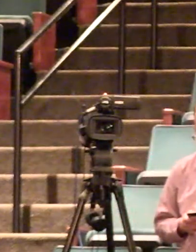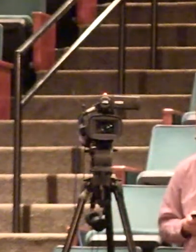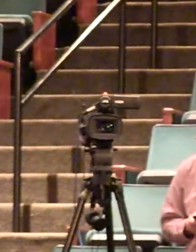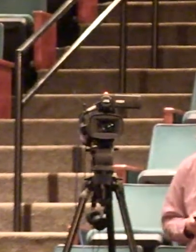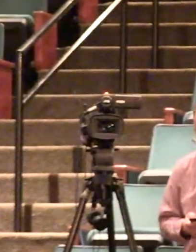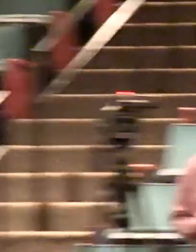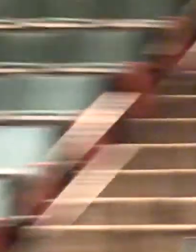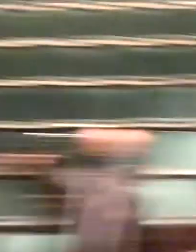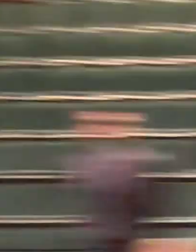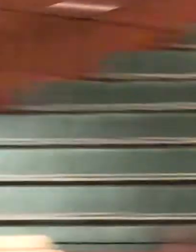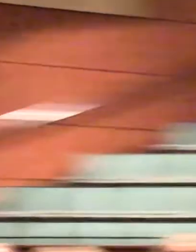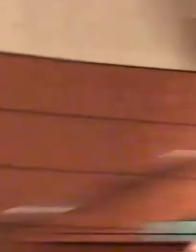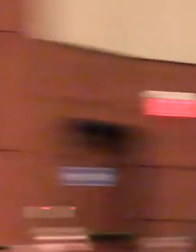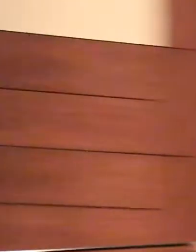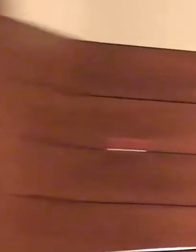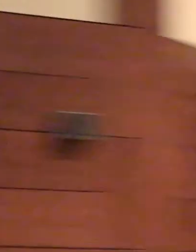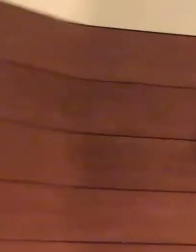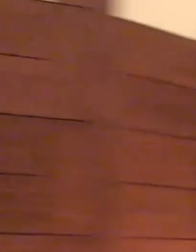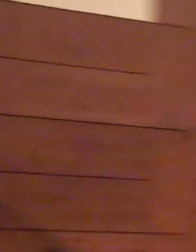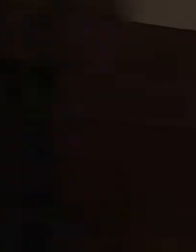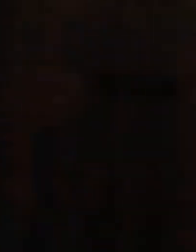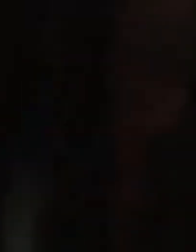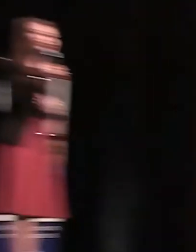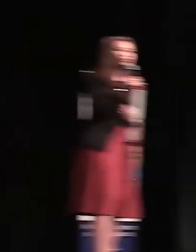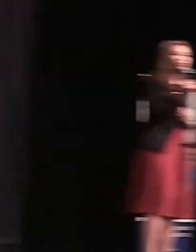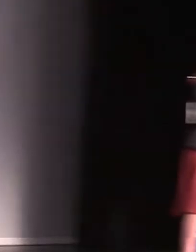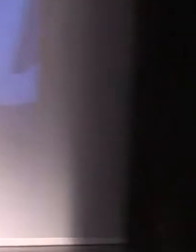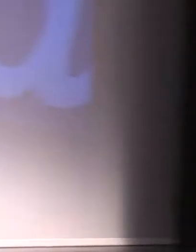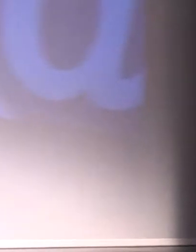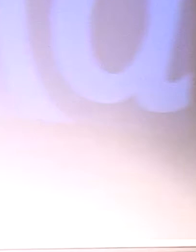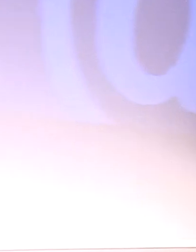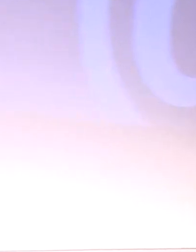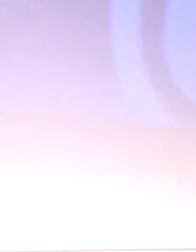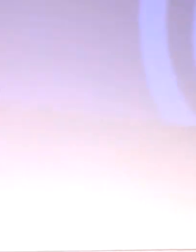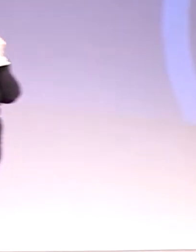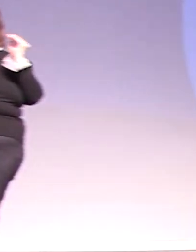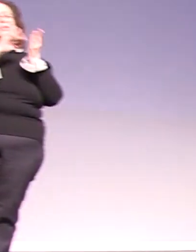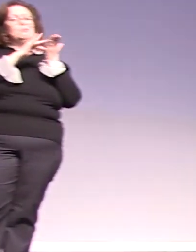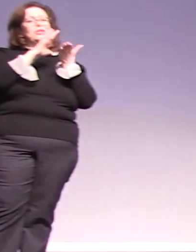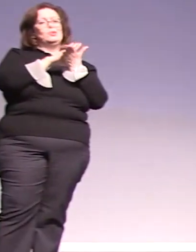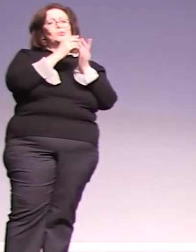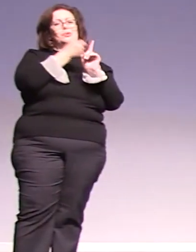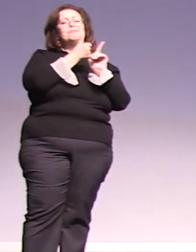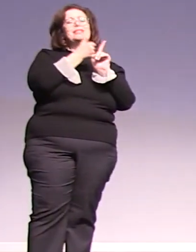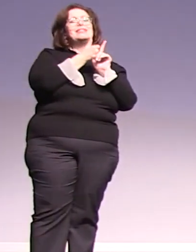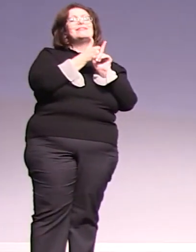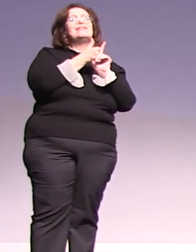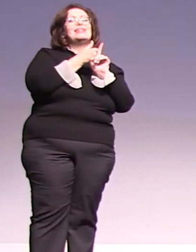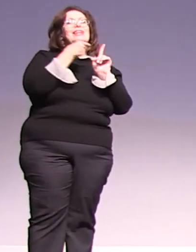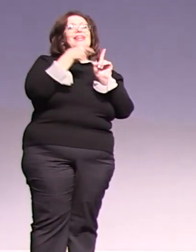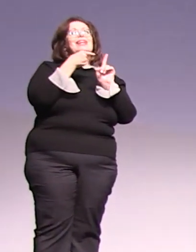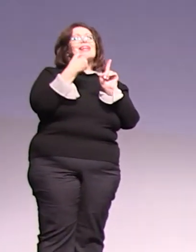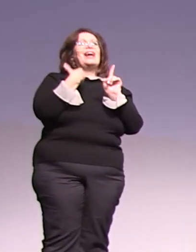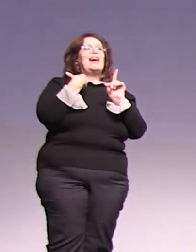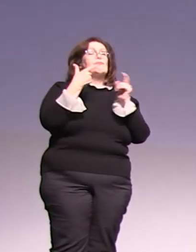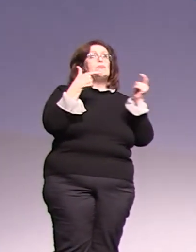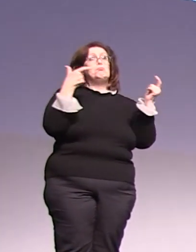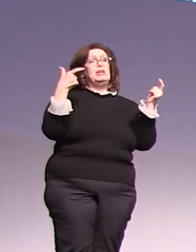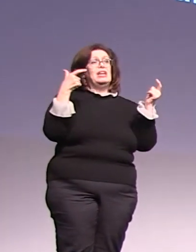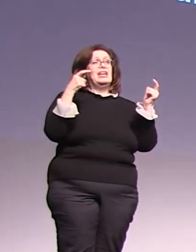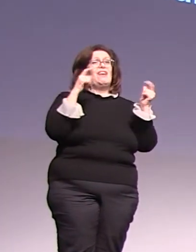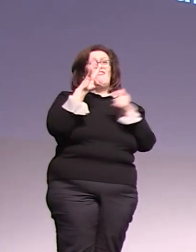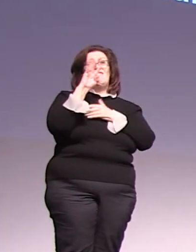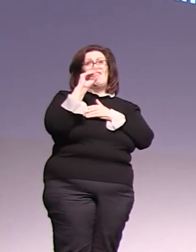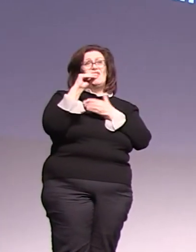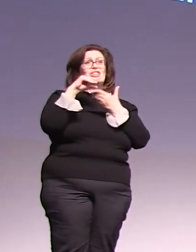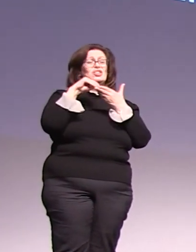will say that you are speaking to my husband's heart. My husband was a middle school teacher, and he would have, he had class sizes of about